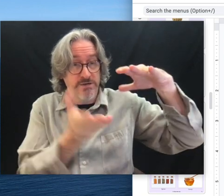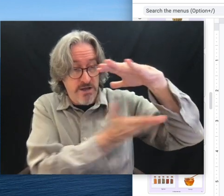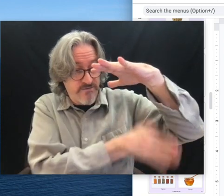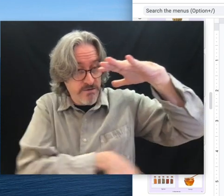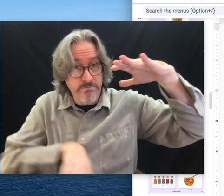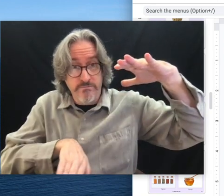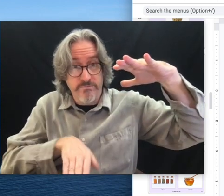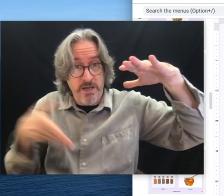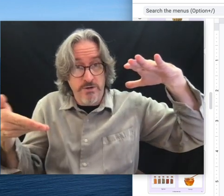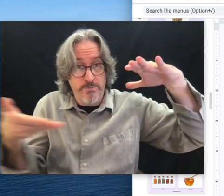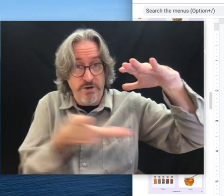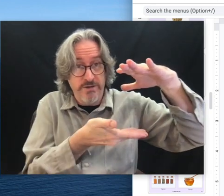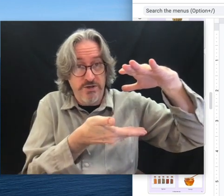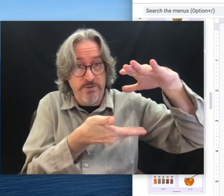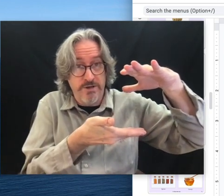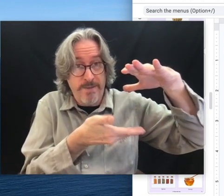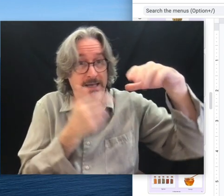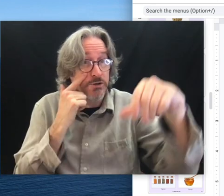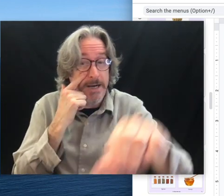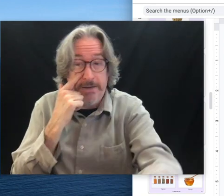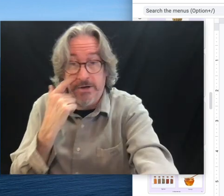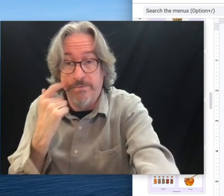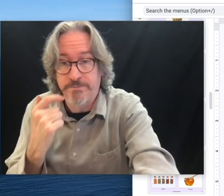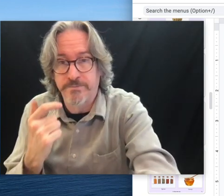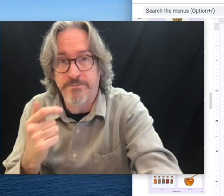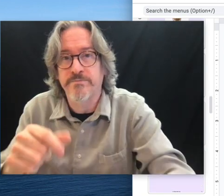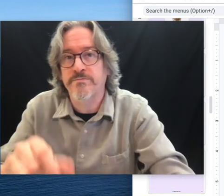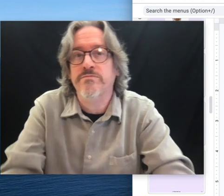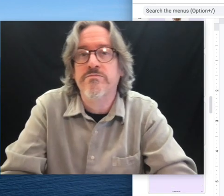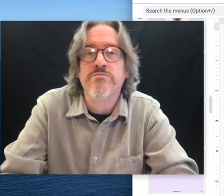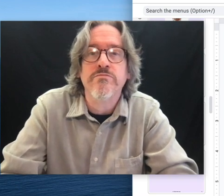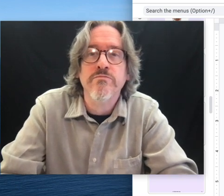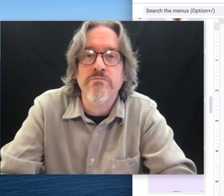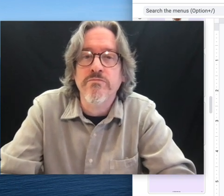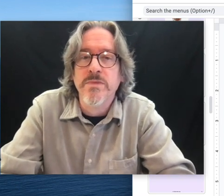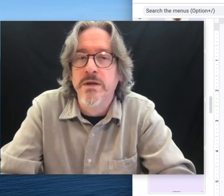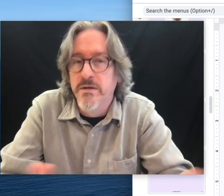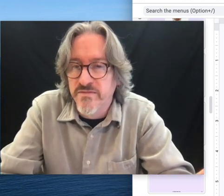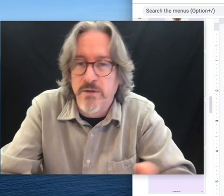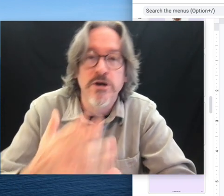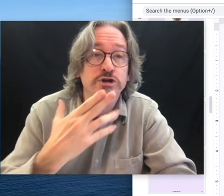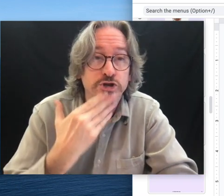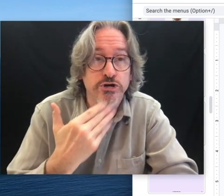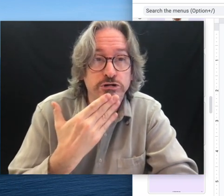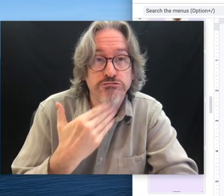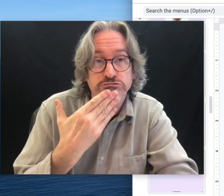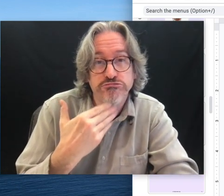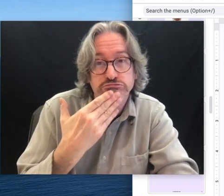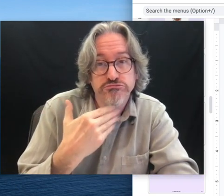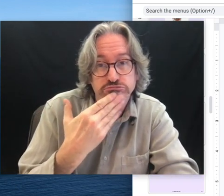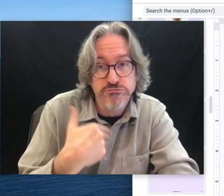the oven, and you're putting the baking tray in there. flour,